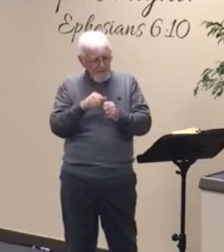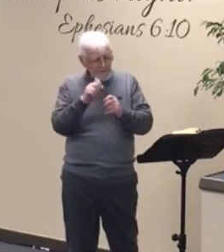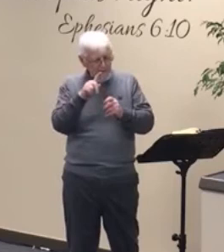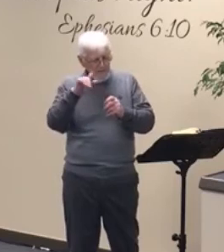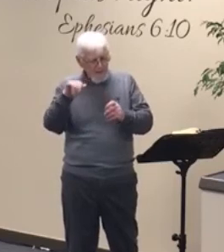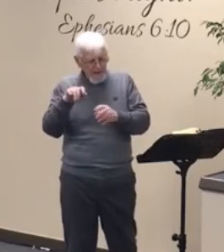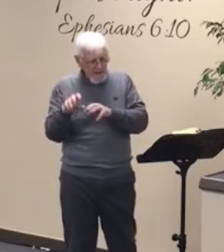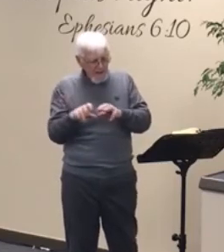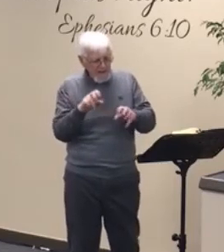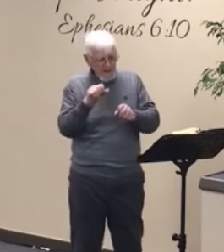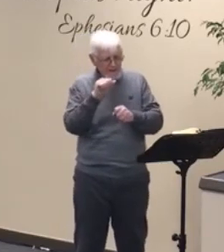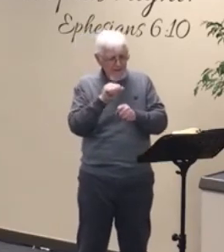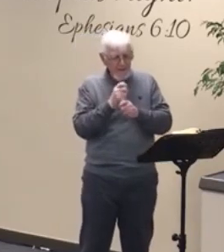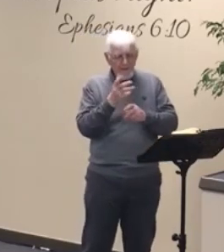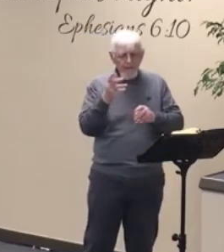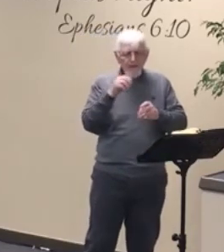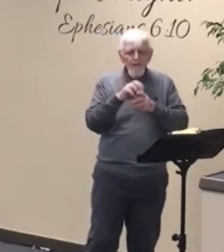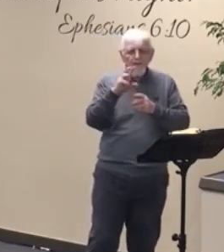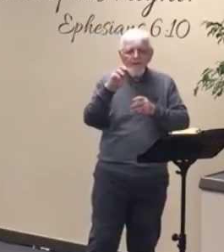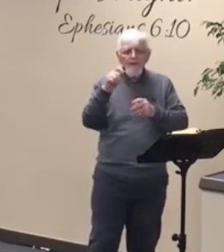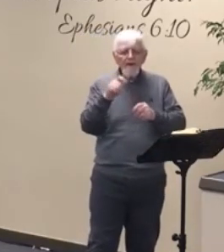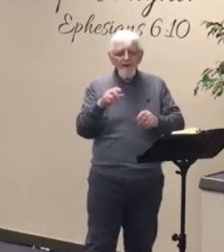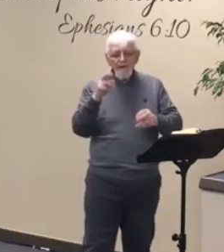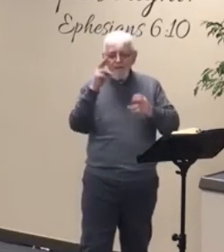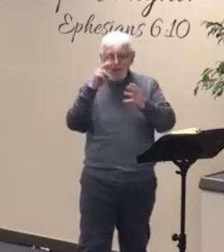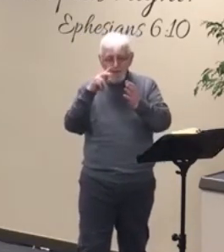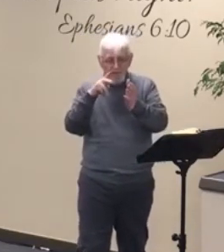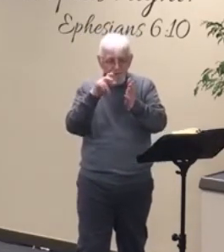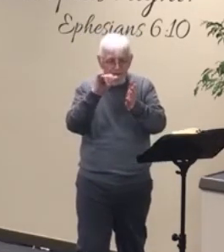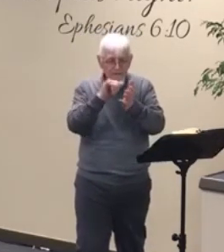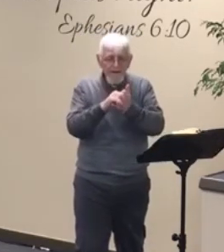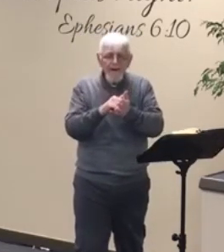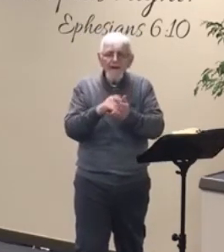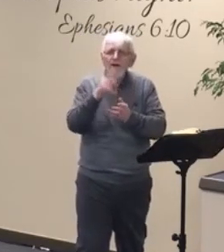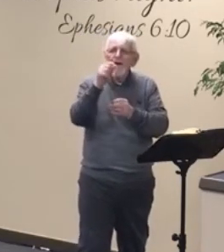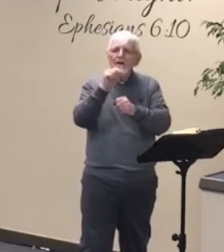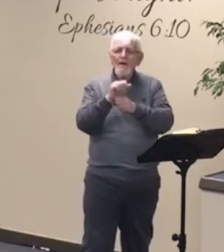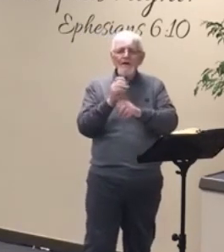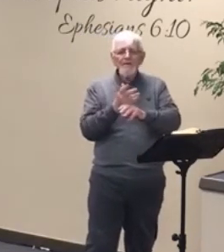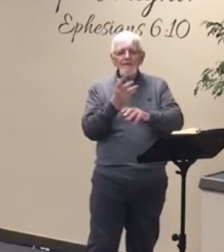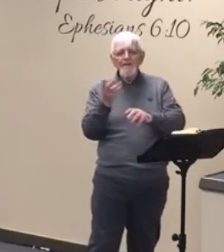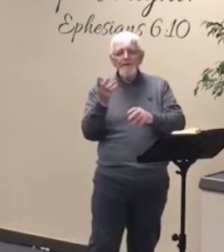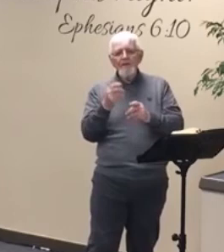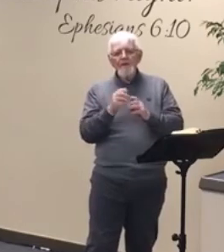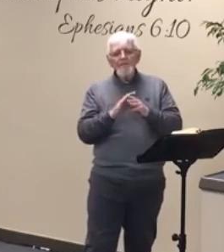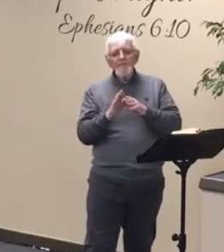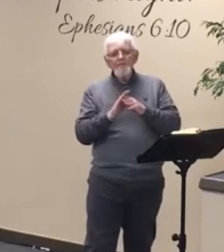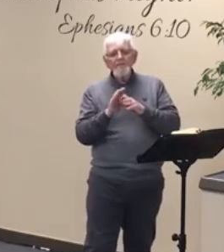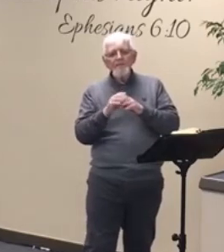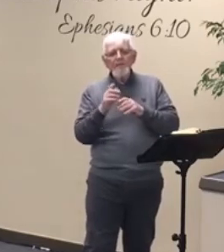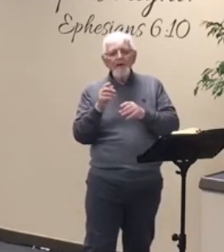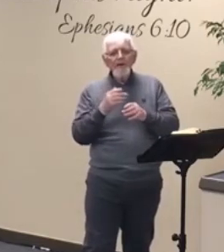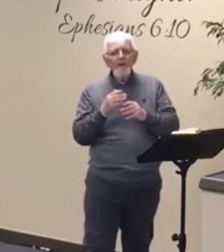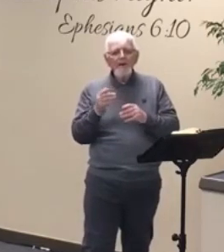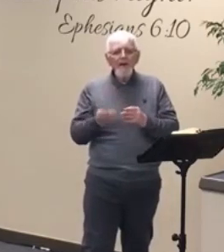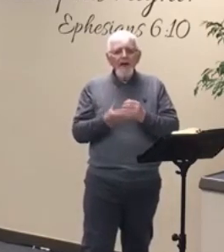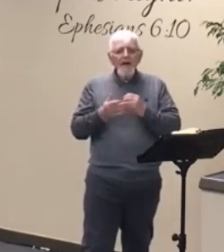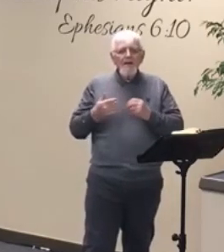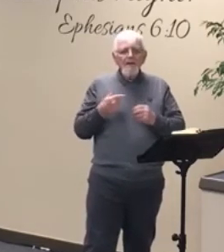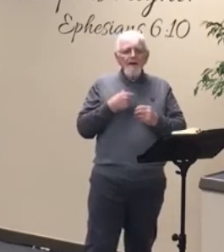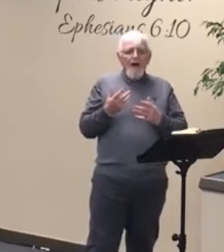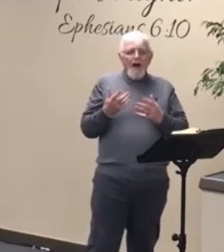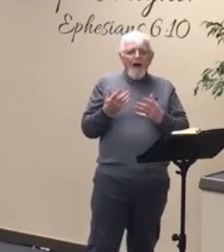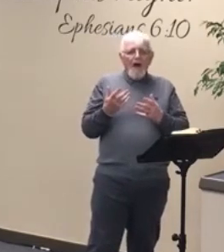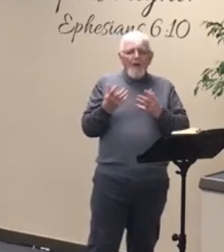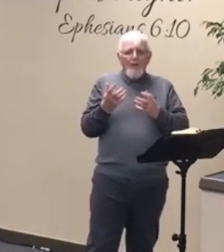own life. Help them to recognize it if they're in the middle of the process or you're working on something or filing off an edge. Lord, I ask you to help us to be willing to